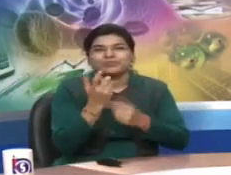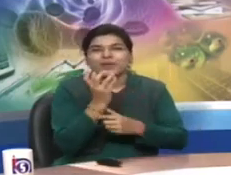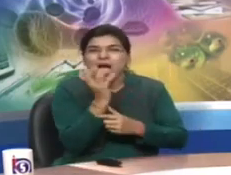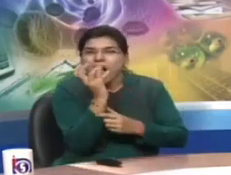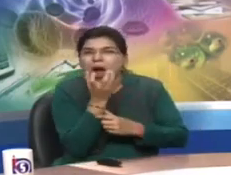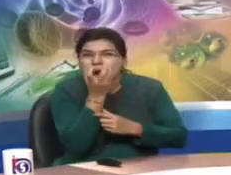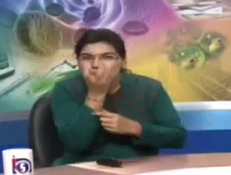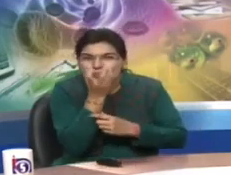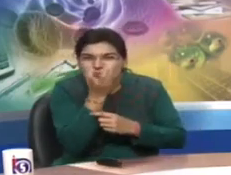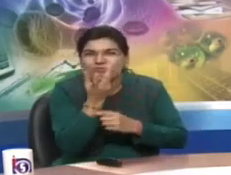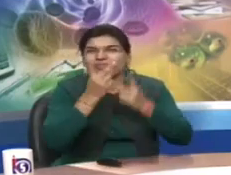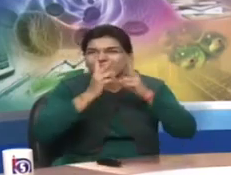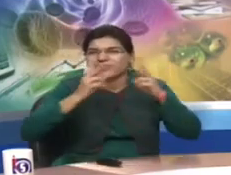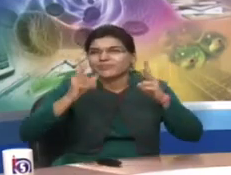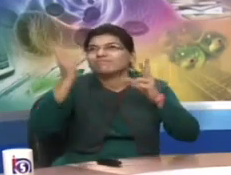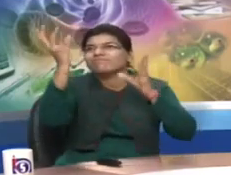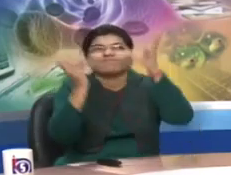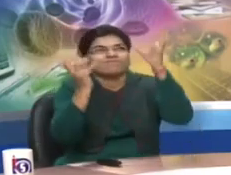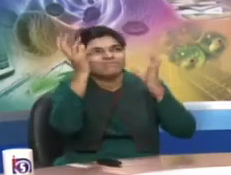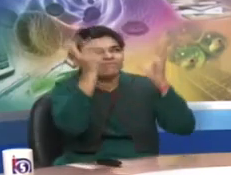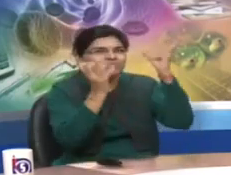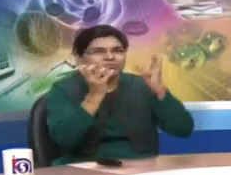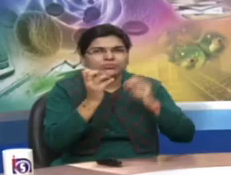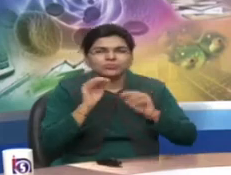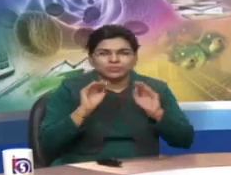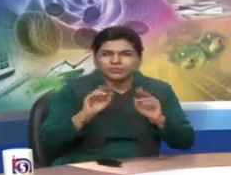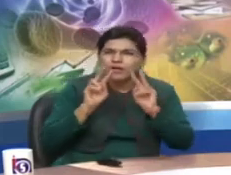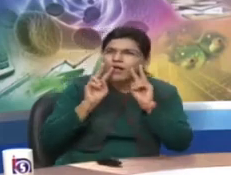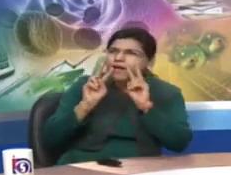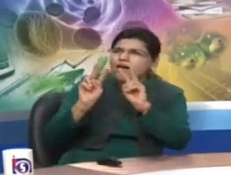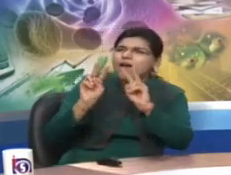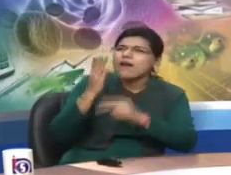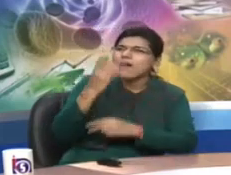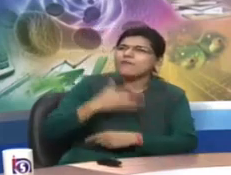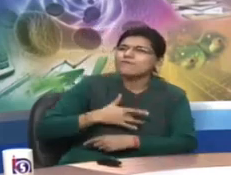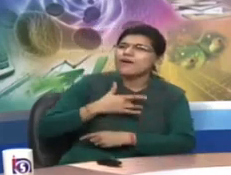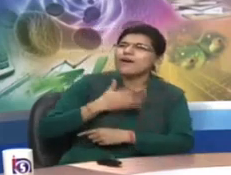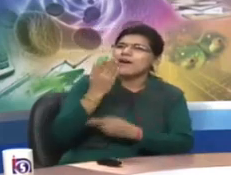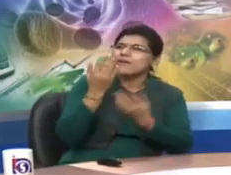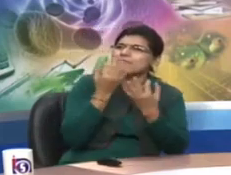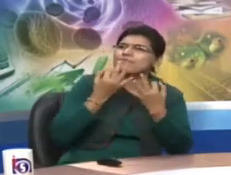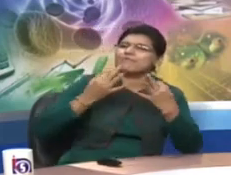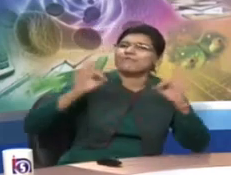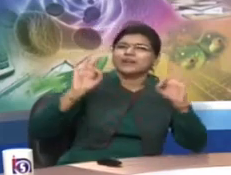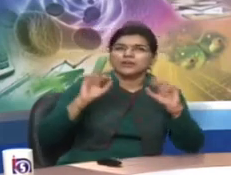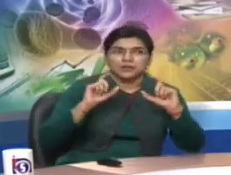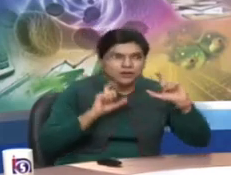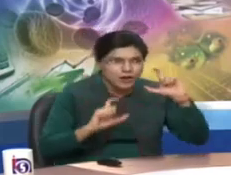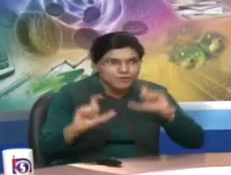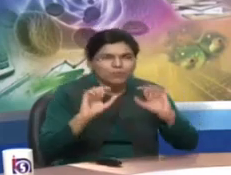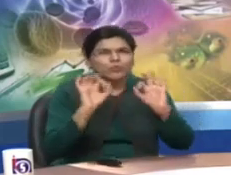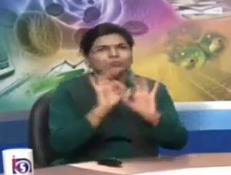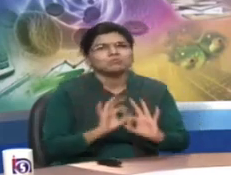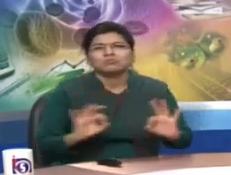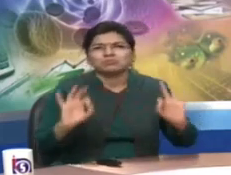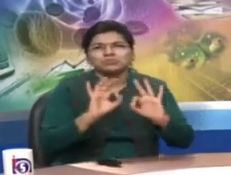of days spent in plucking mangoes, guavas from the orchards, of picnics on